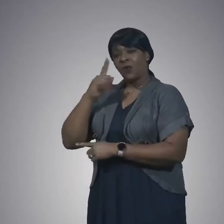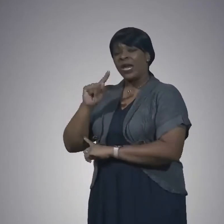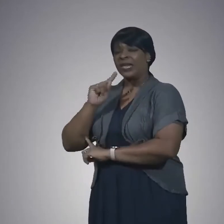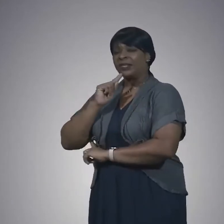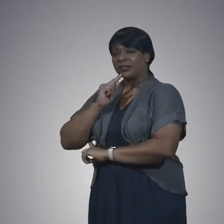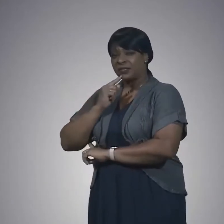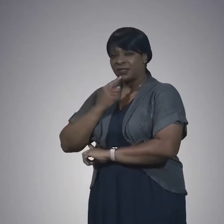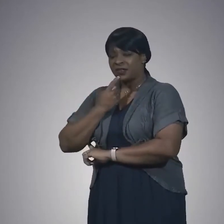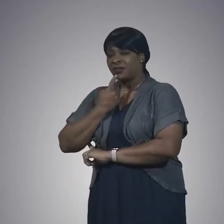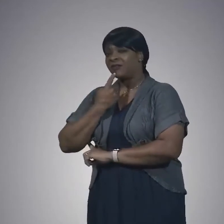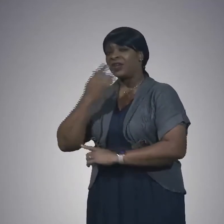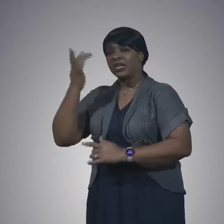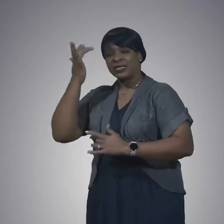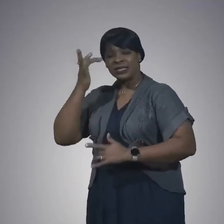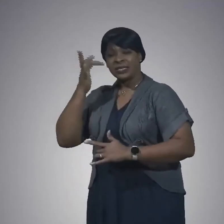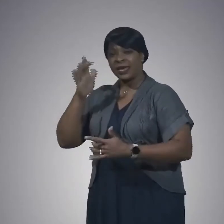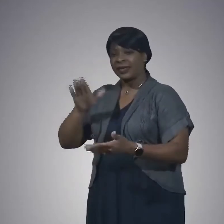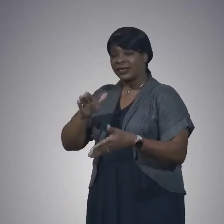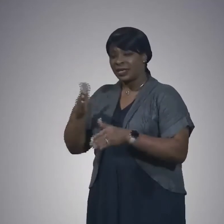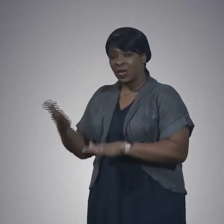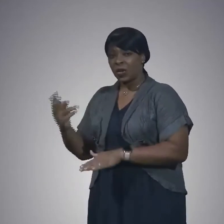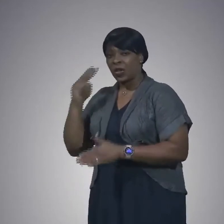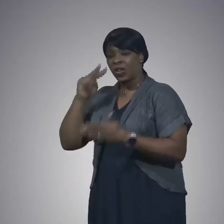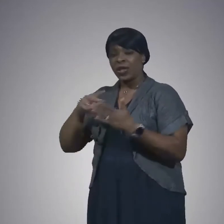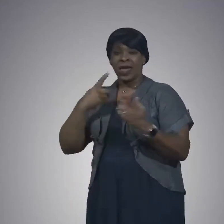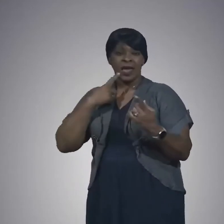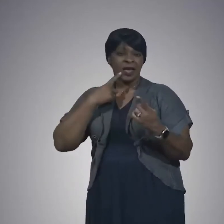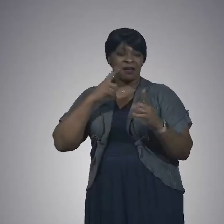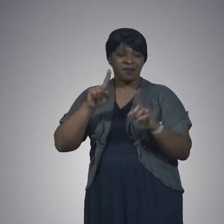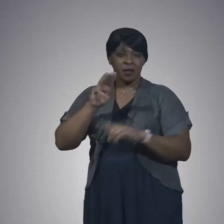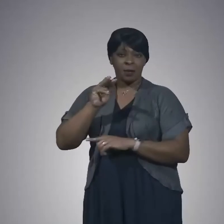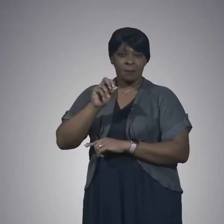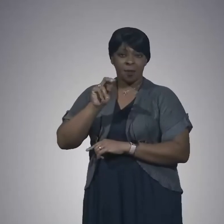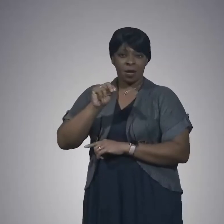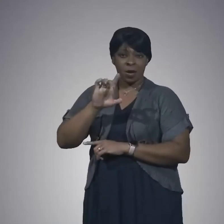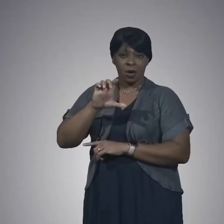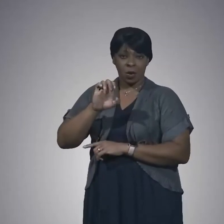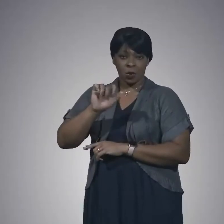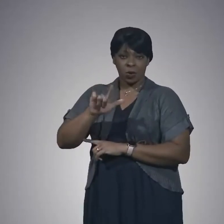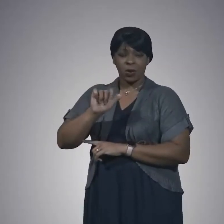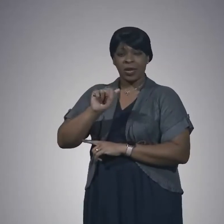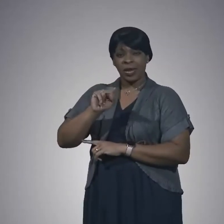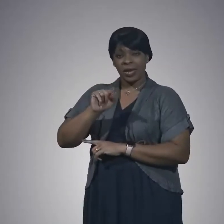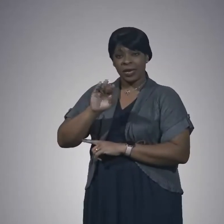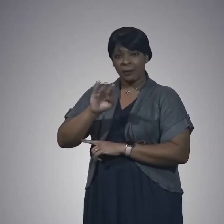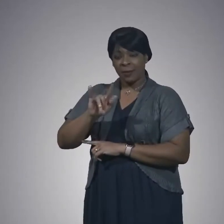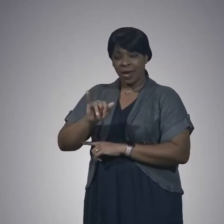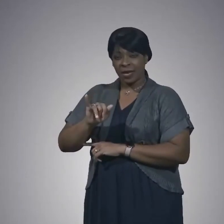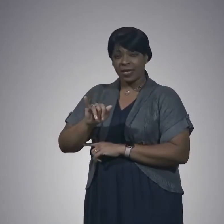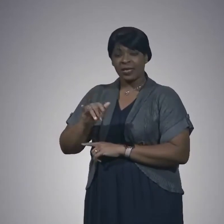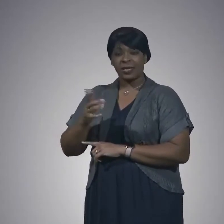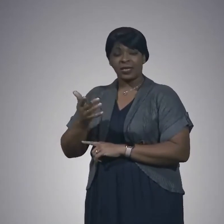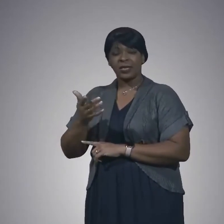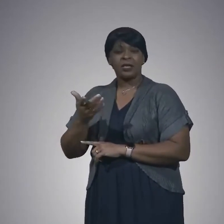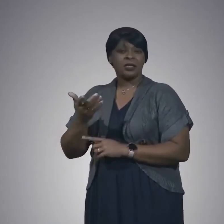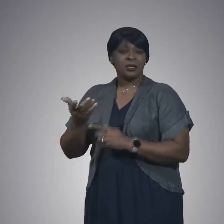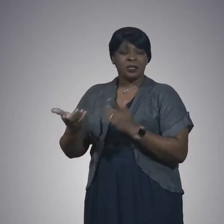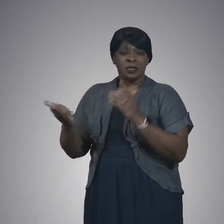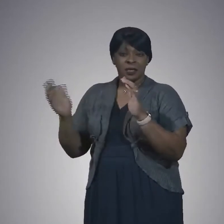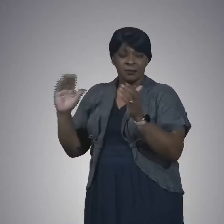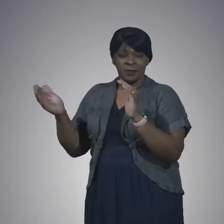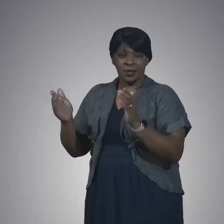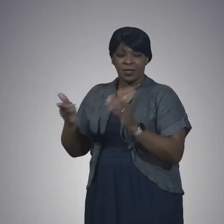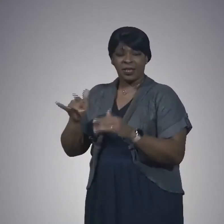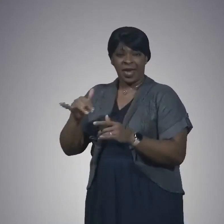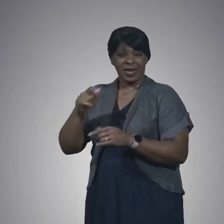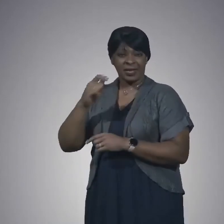severe disease and death, and you look at the efficacy of monoclonal antibodies against severe vaccine and death, or severe illness and death, and